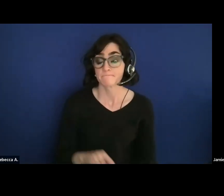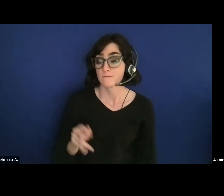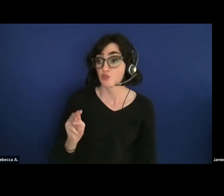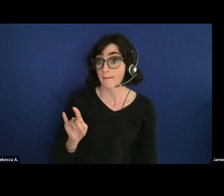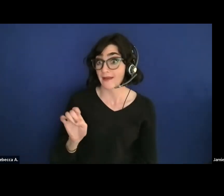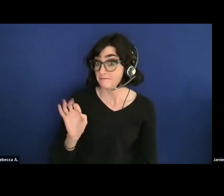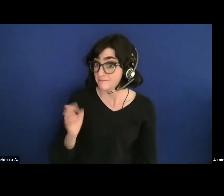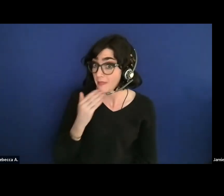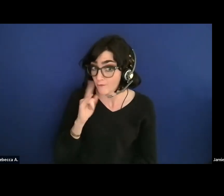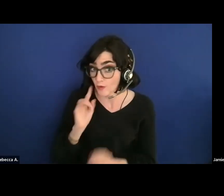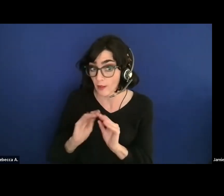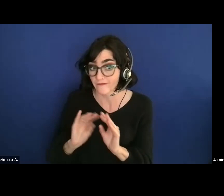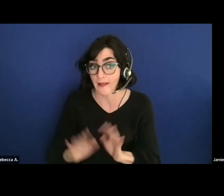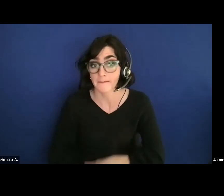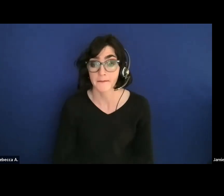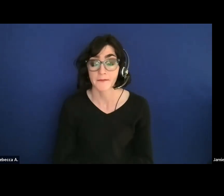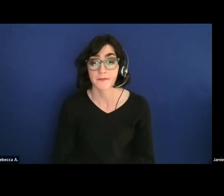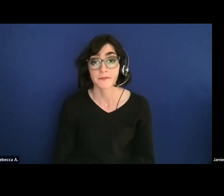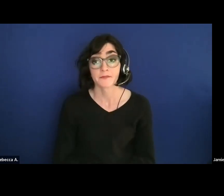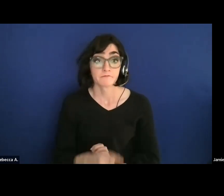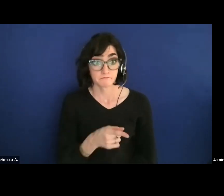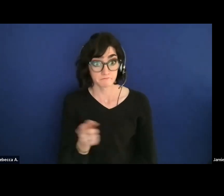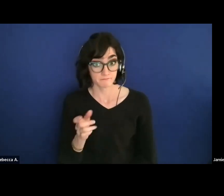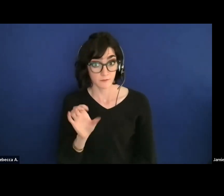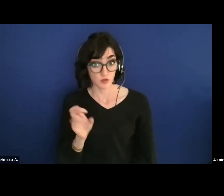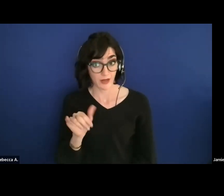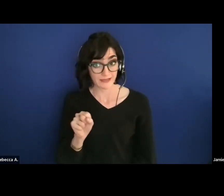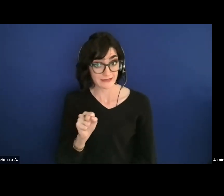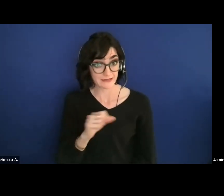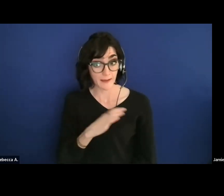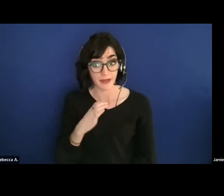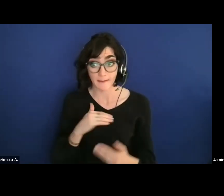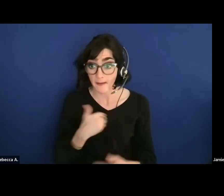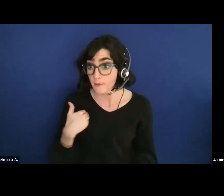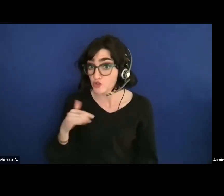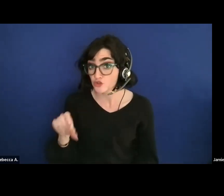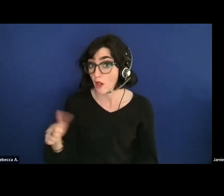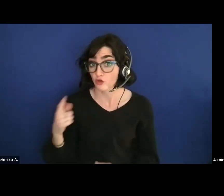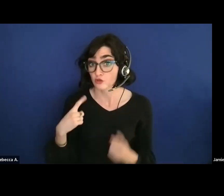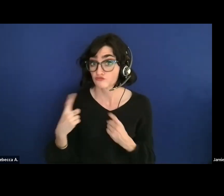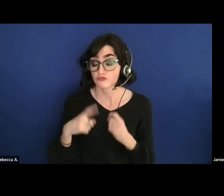Michelle. CRIS committee members, any other questions about the newsletter?